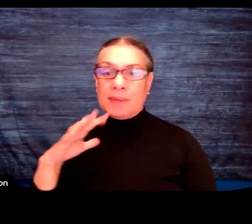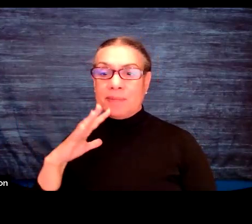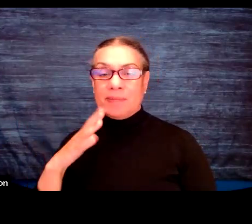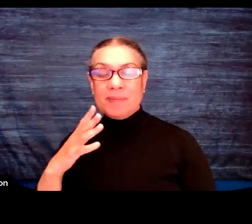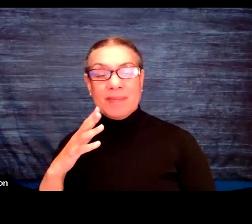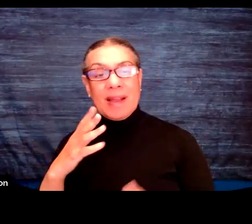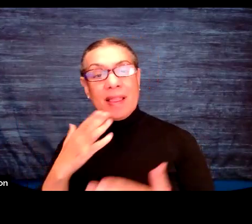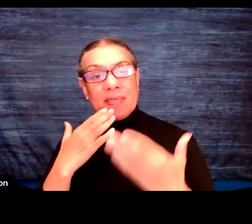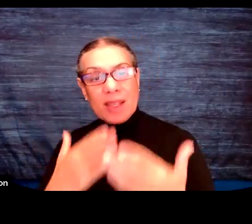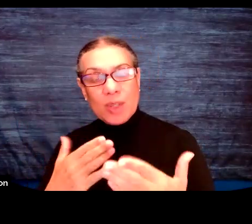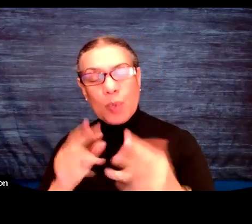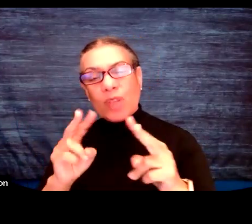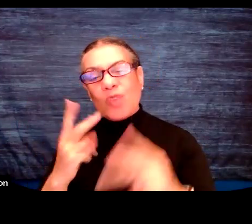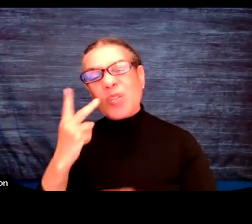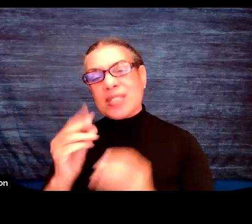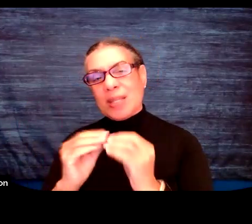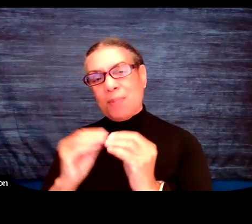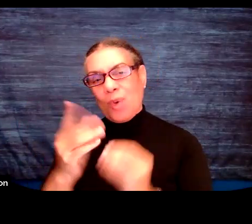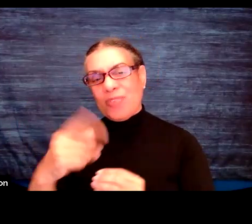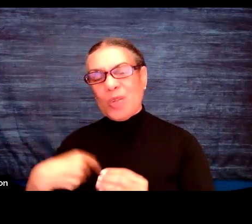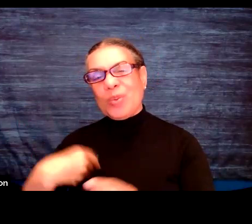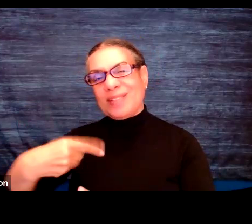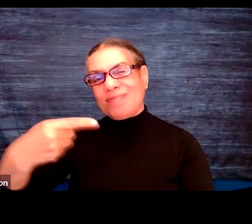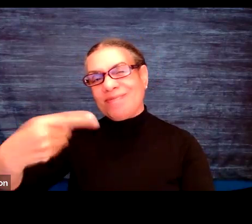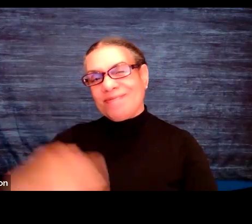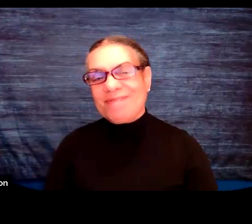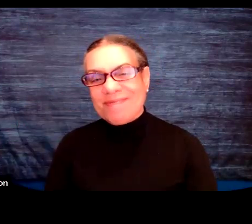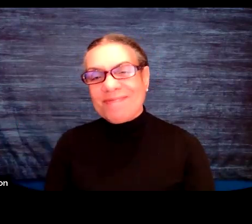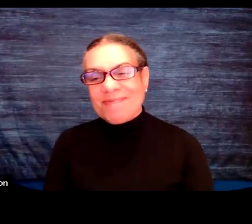of you in the next couple of months. So thanks.